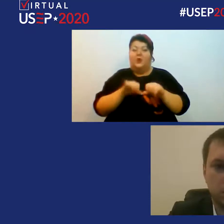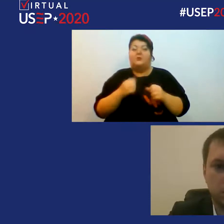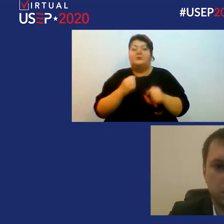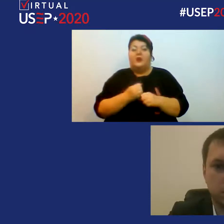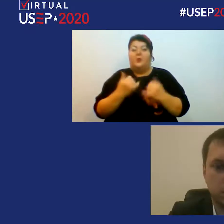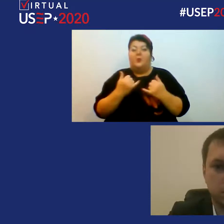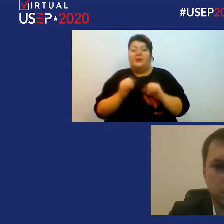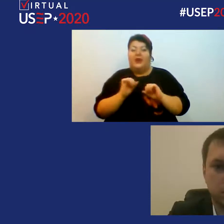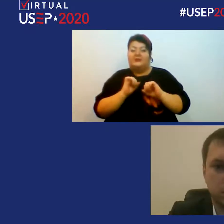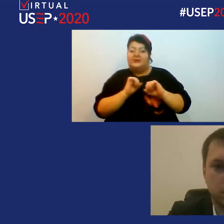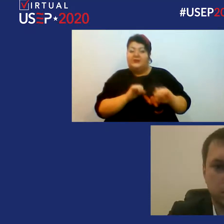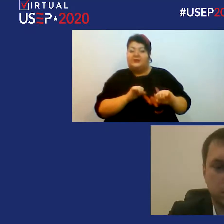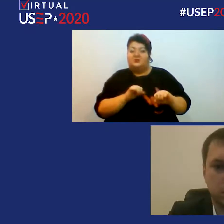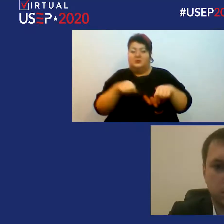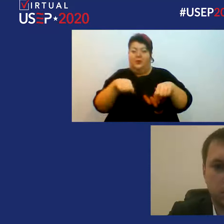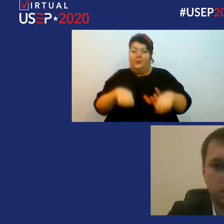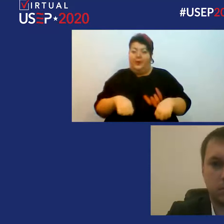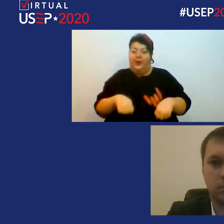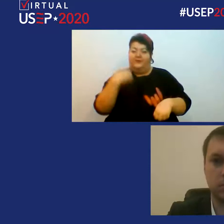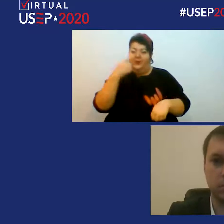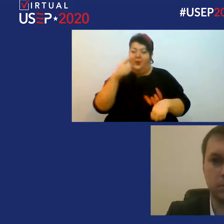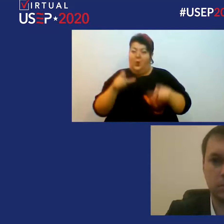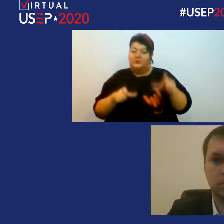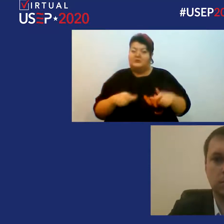responsible for a number of issues, including